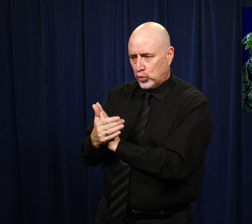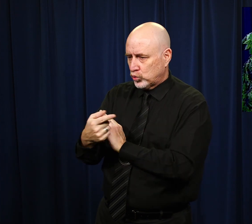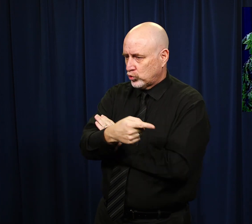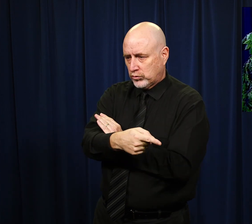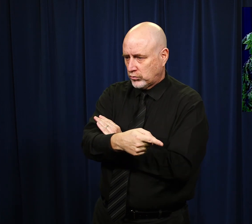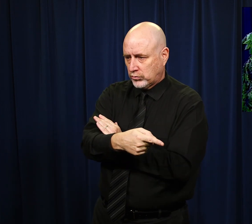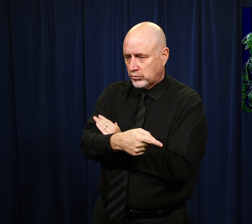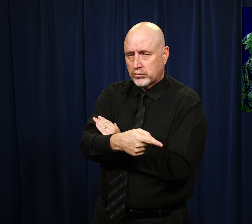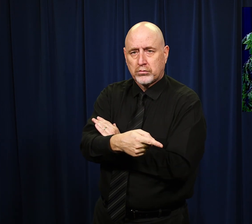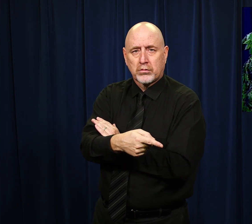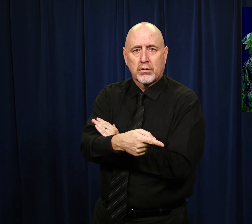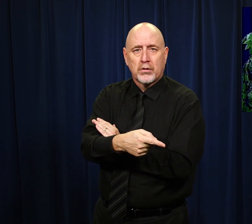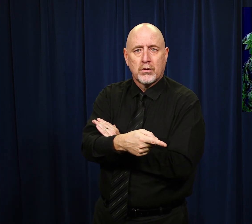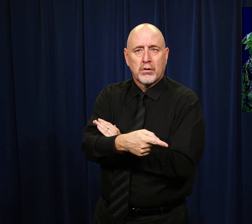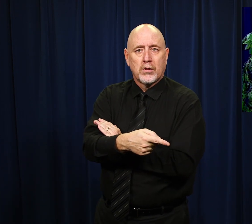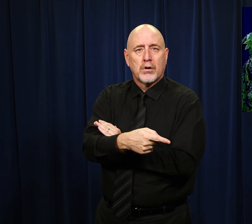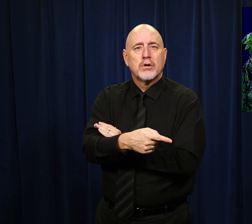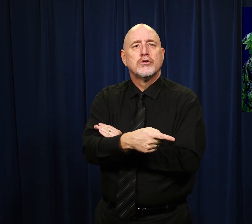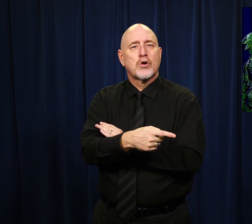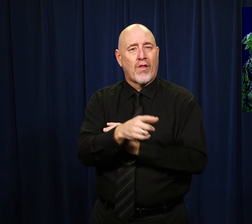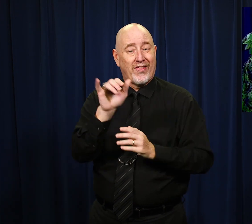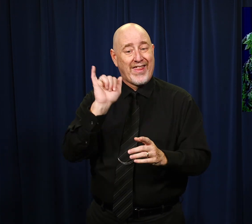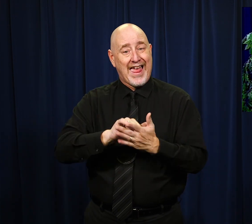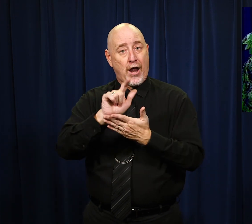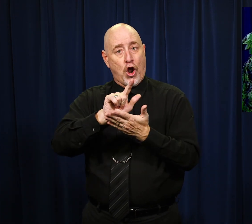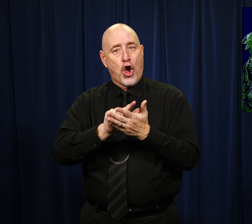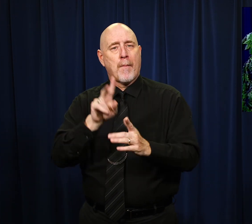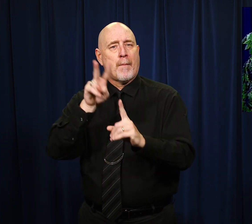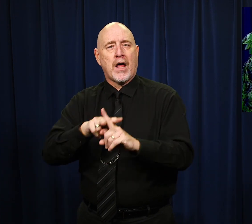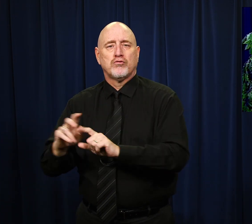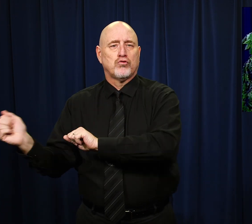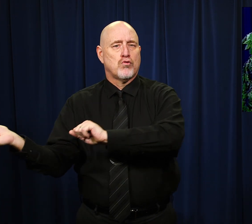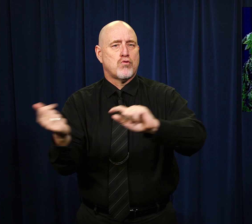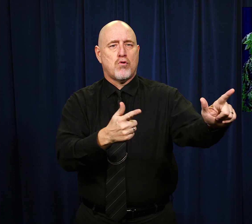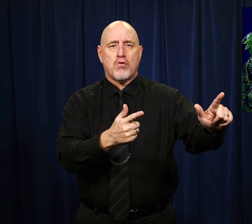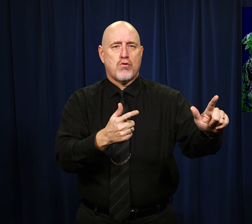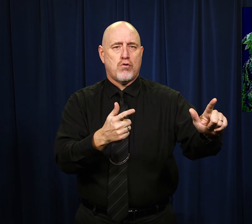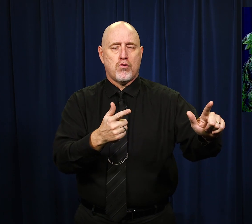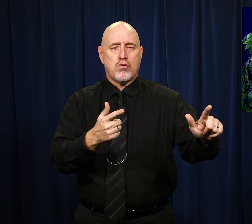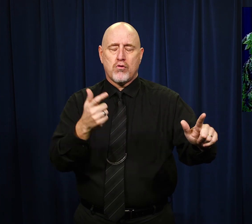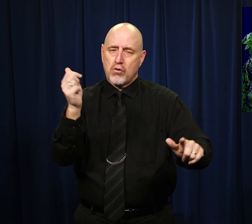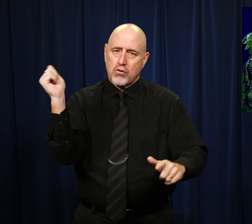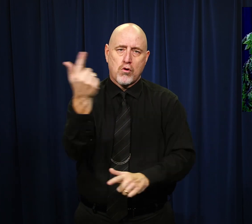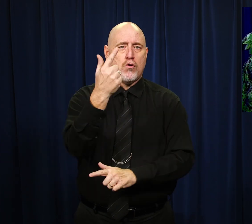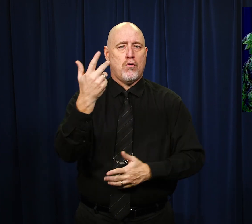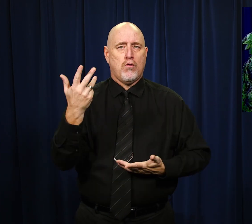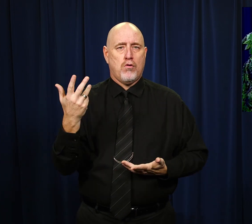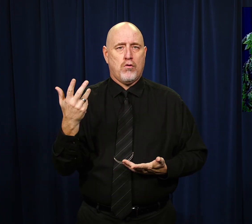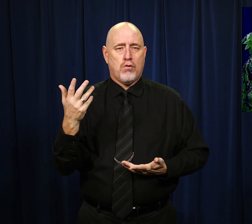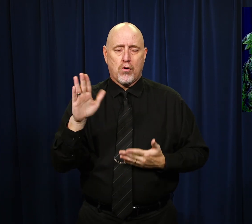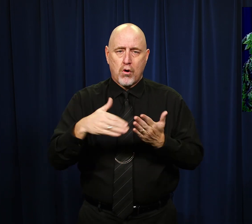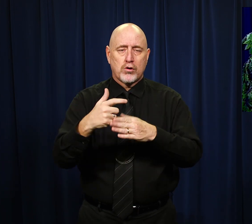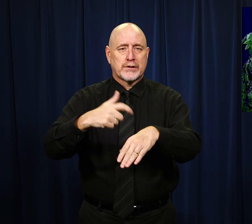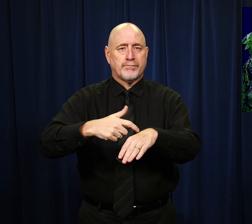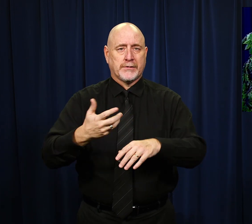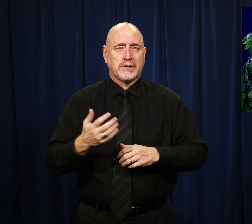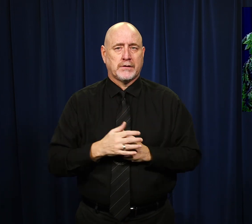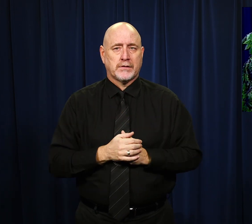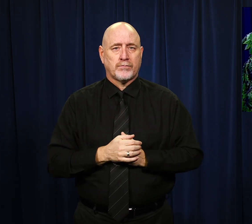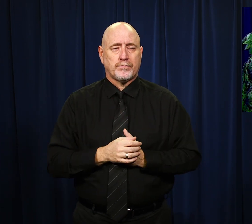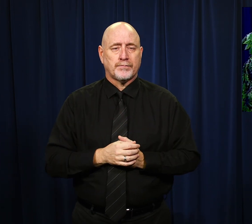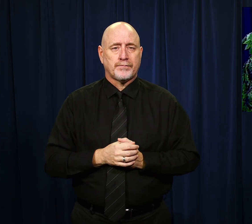it. So it's a universal law. It covers everybody at all times.